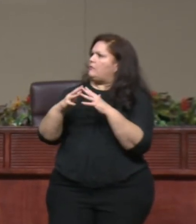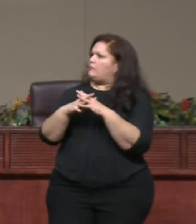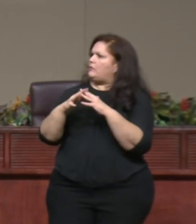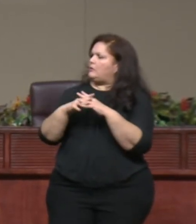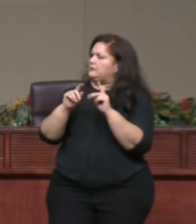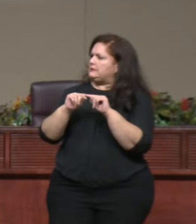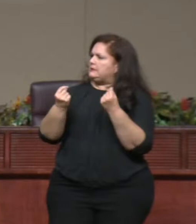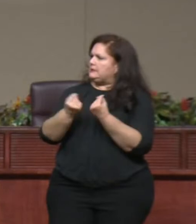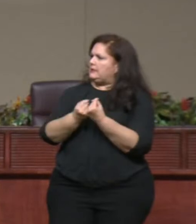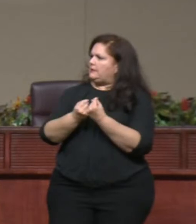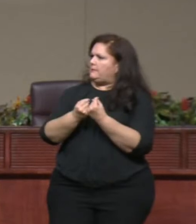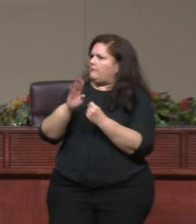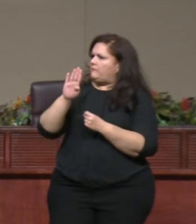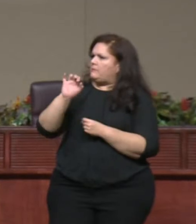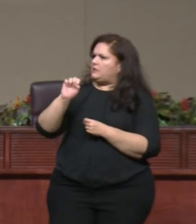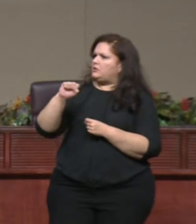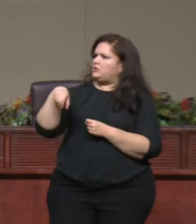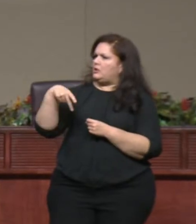that impact